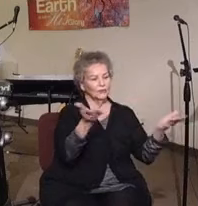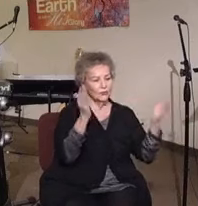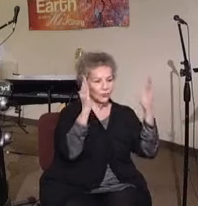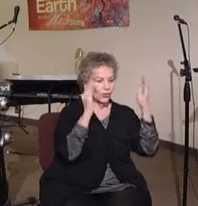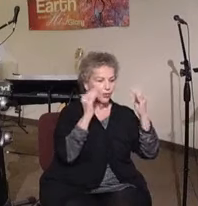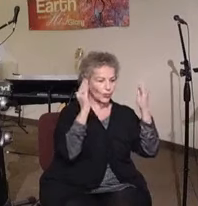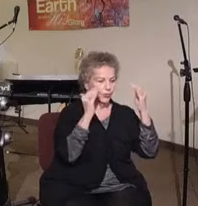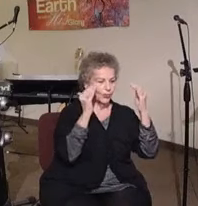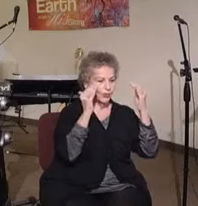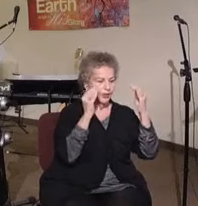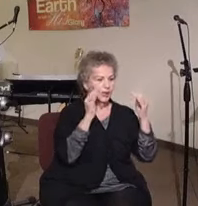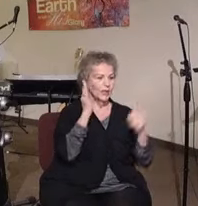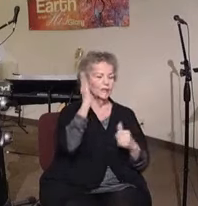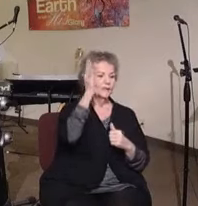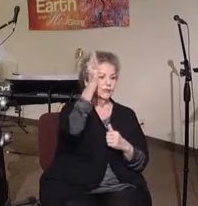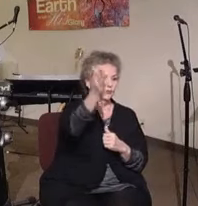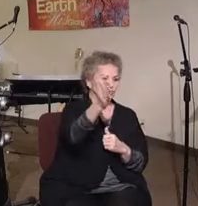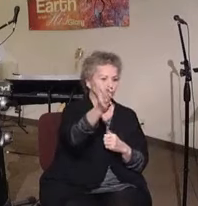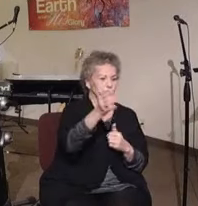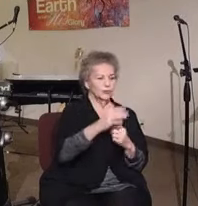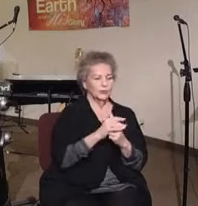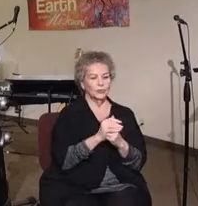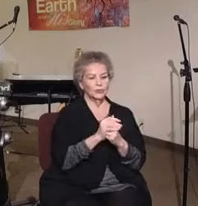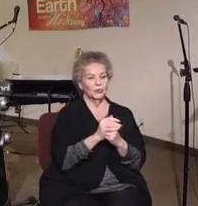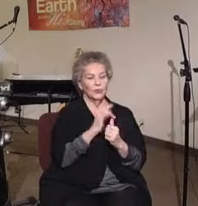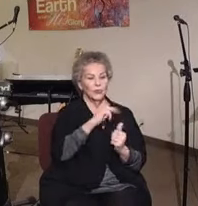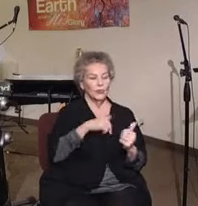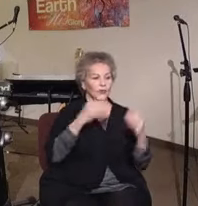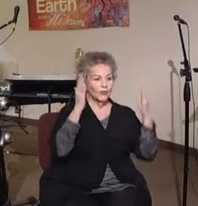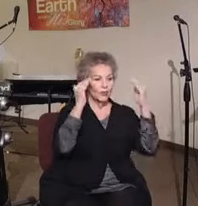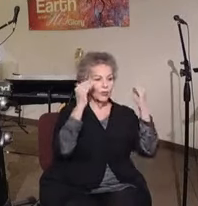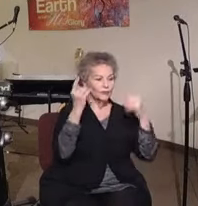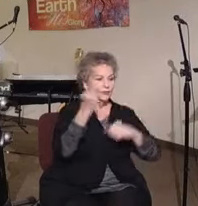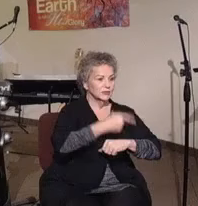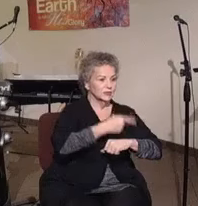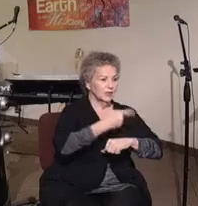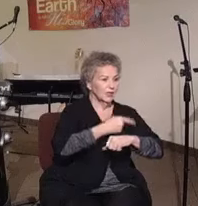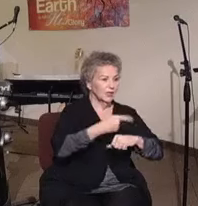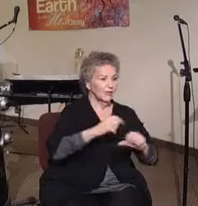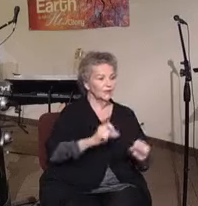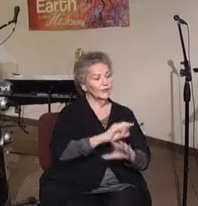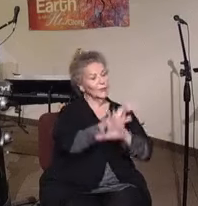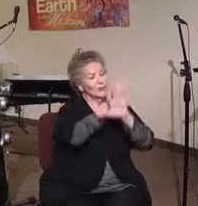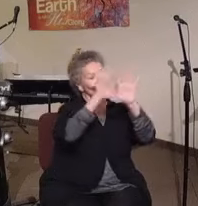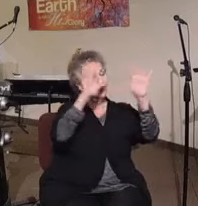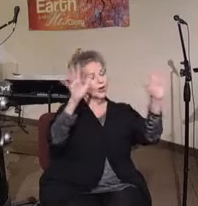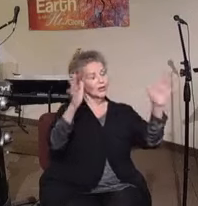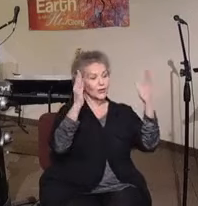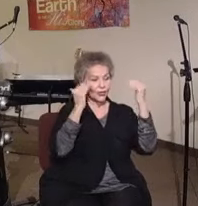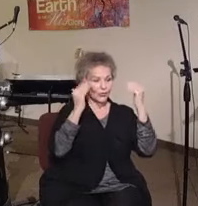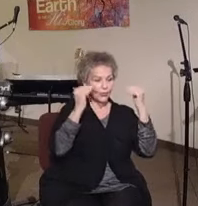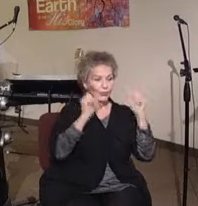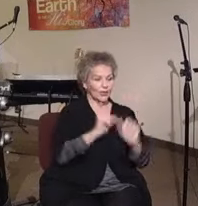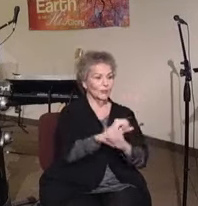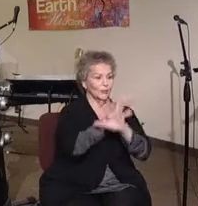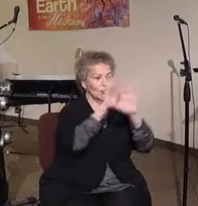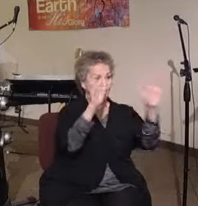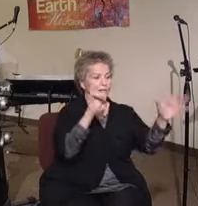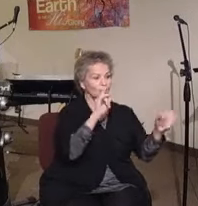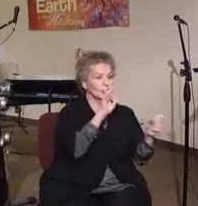and a future." We have a hope for today and a bright hope and a bright promise